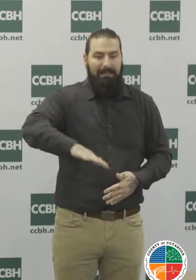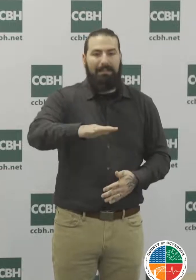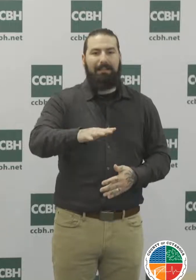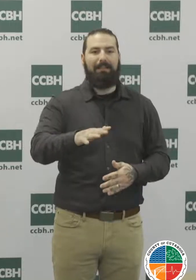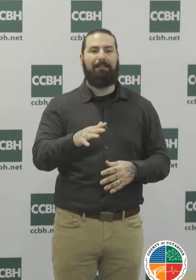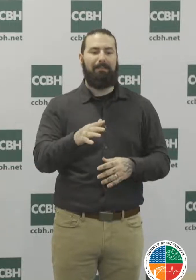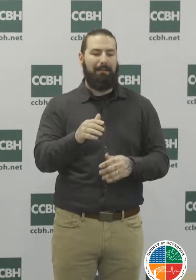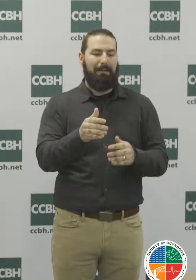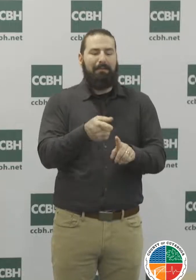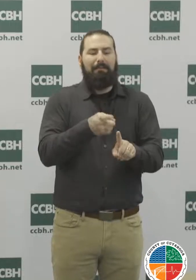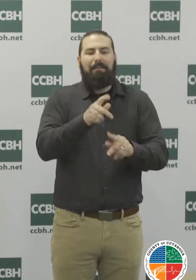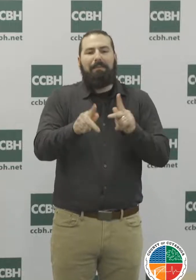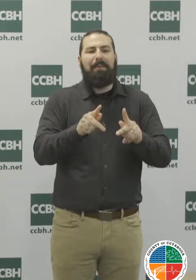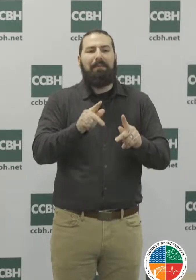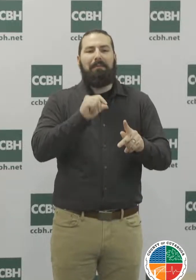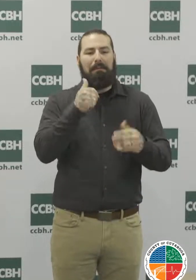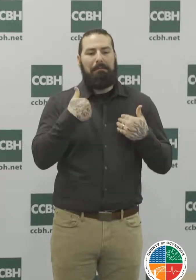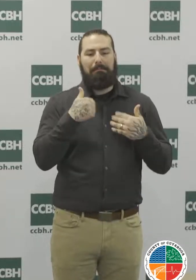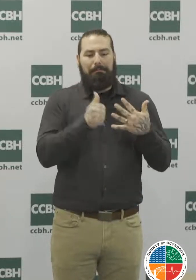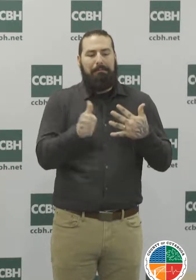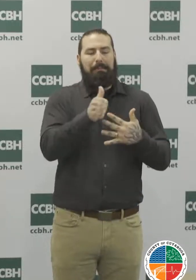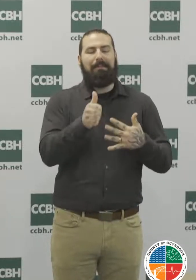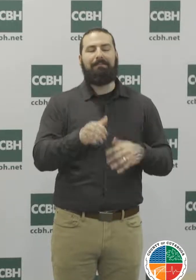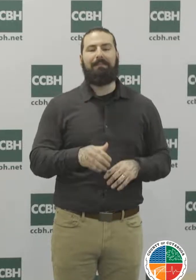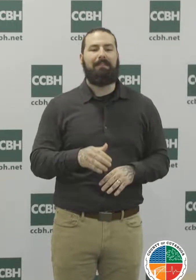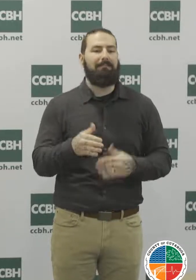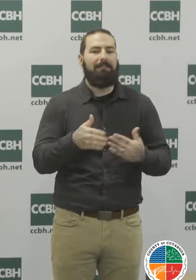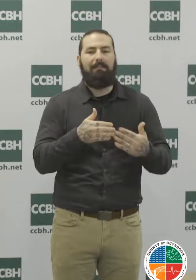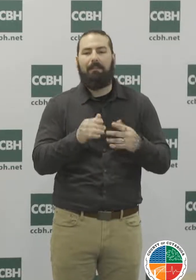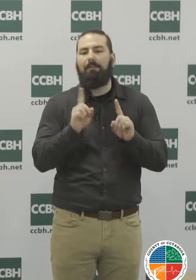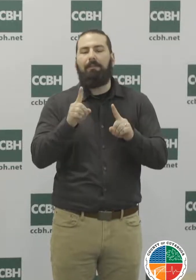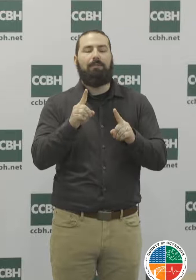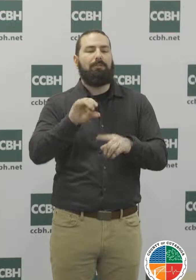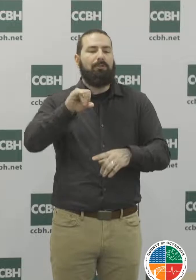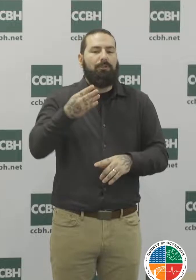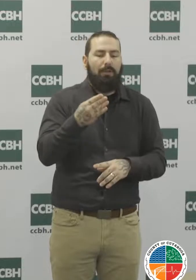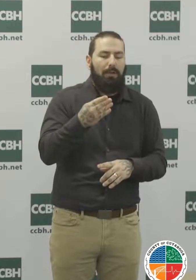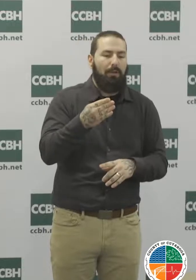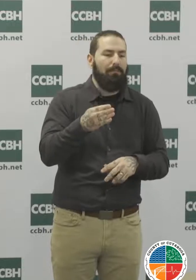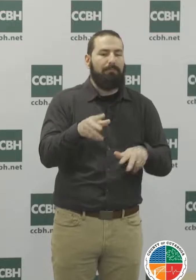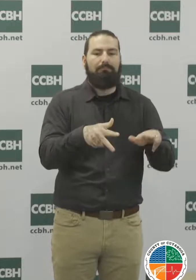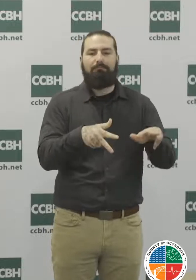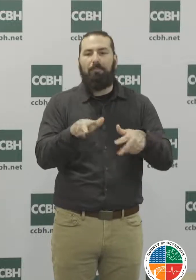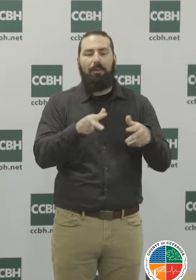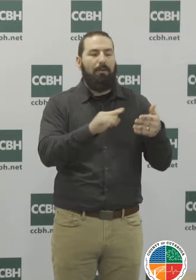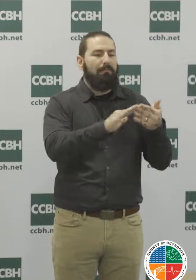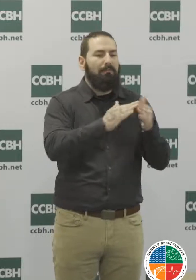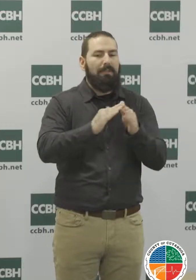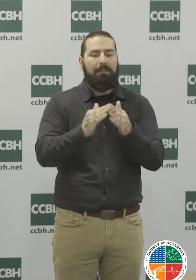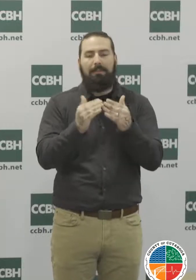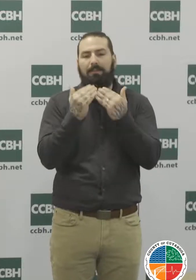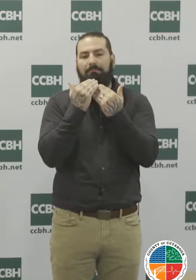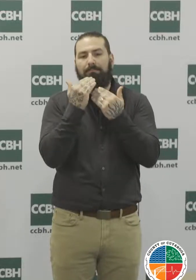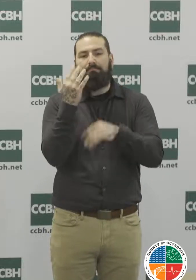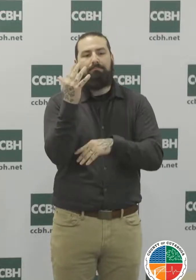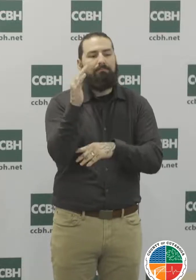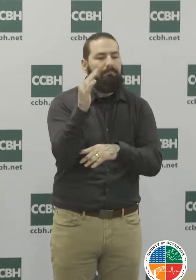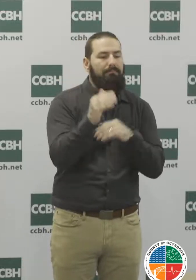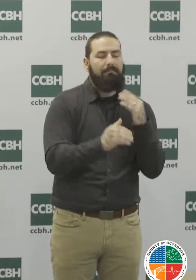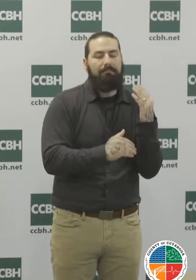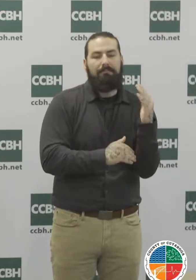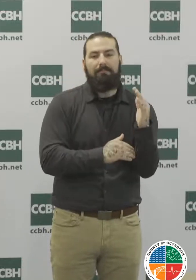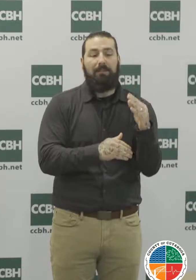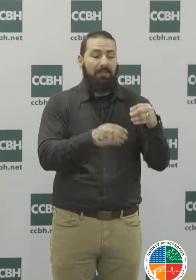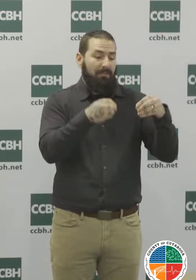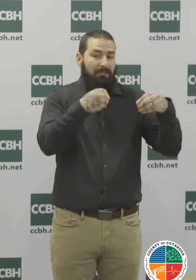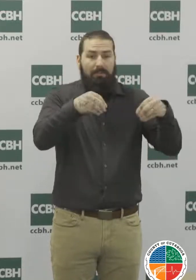you, whether it be going for a jog, walking in your neighborhood, picnicking at a park,